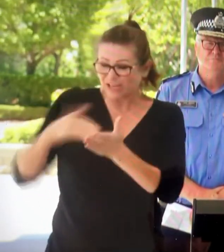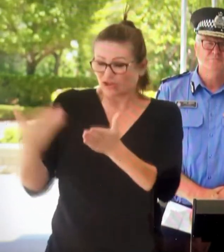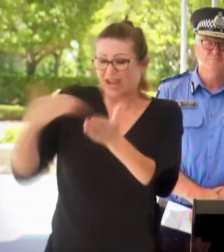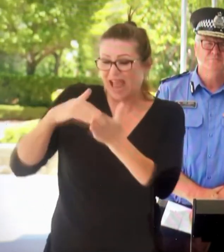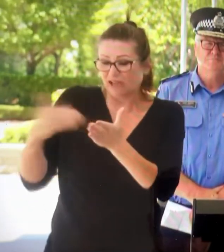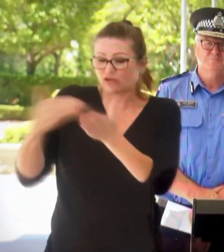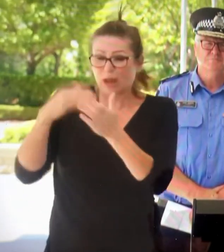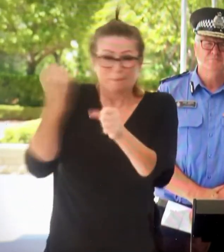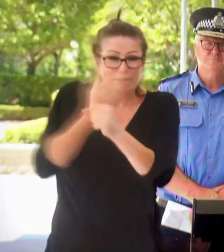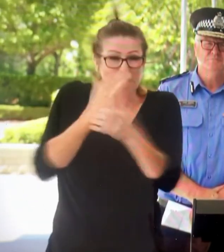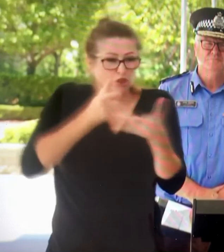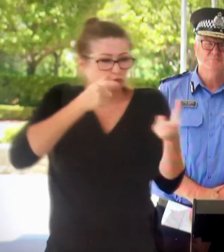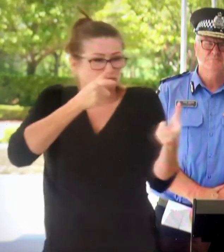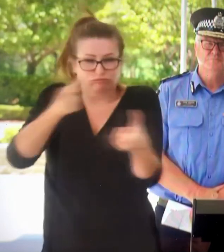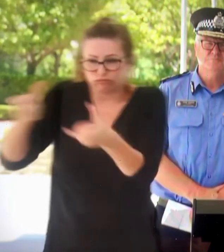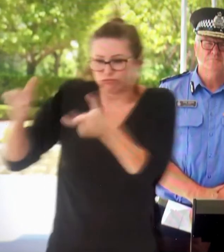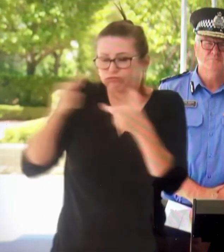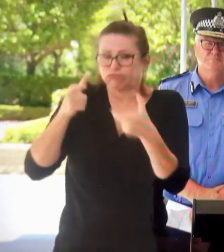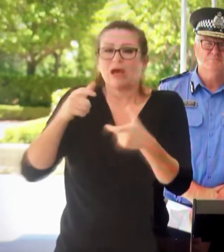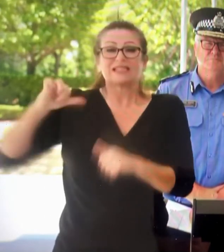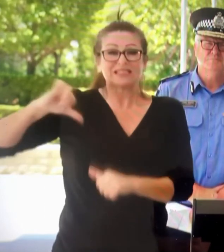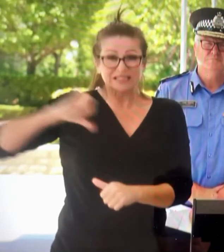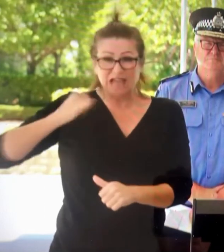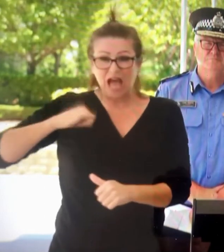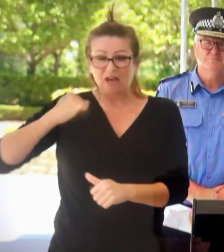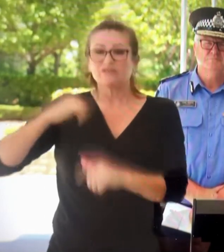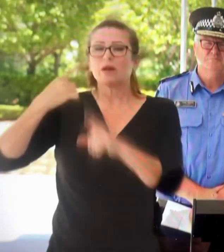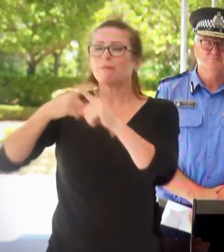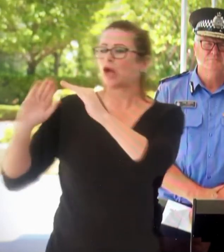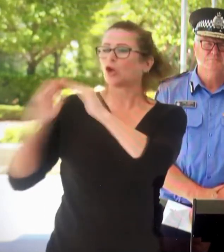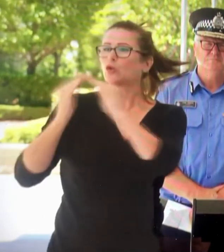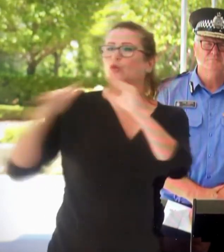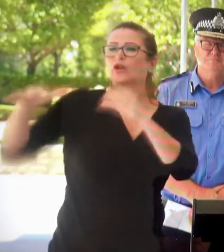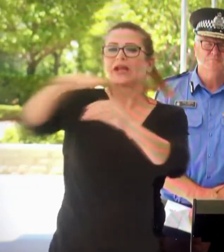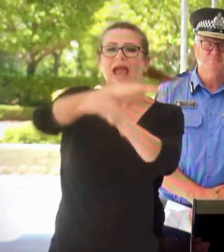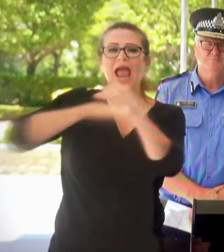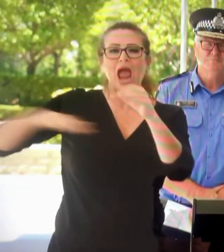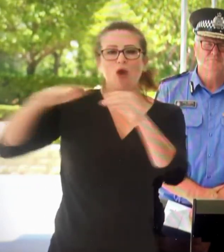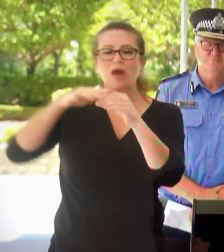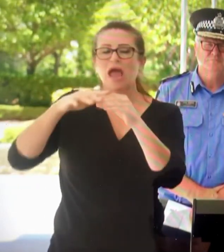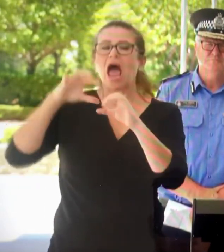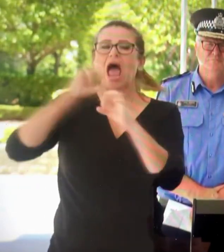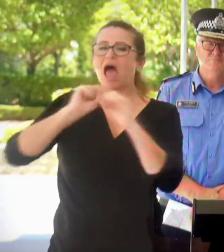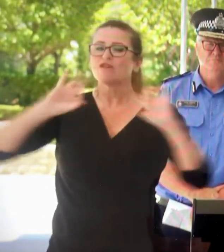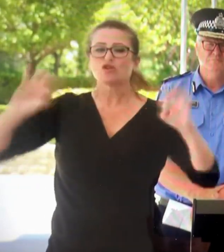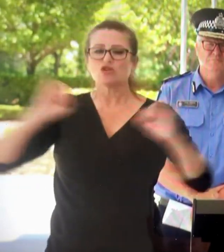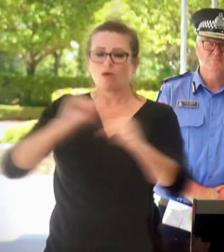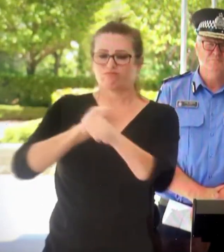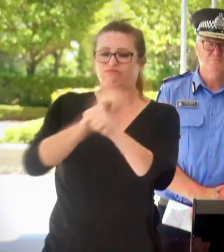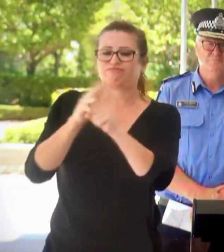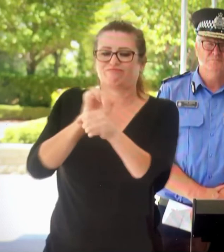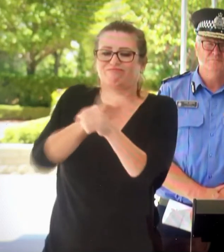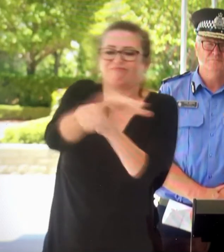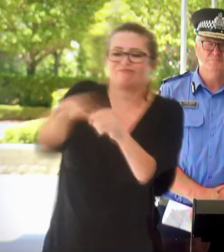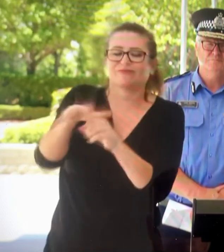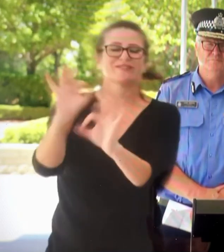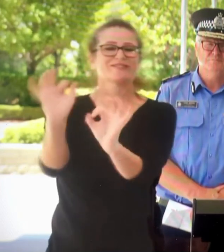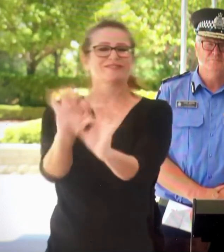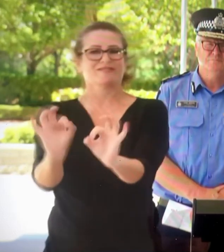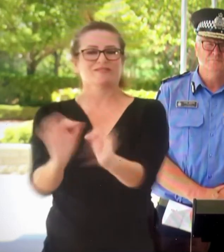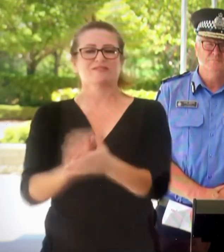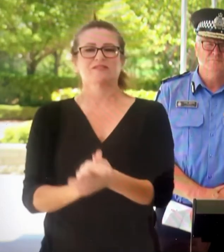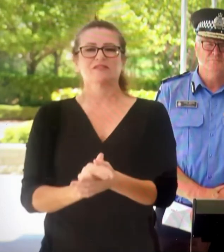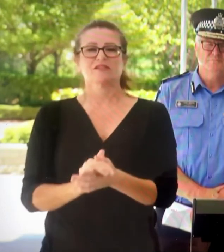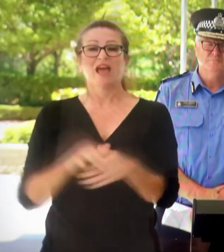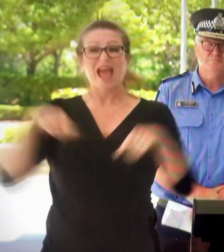ensure that our workforce and the communities in which we operate are not impacted. Now's not a time to think